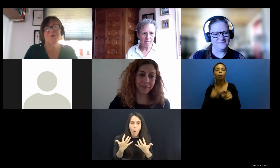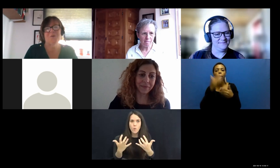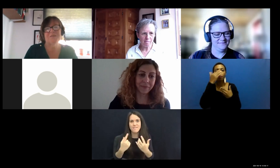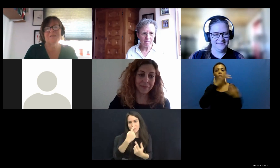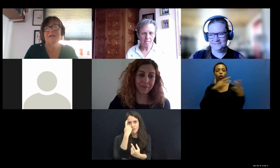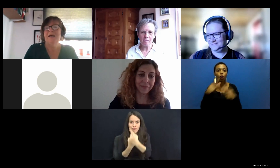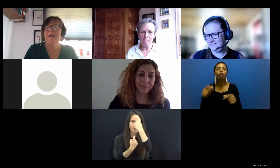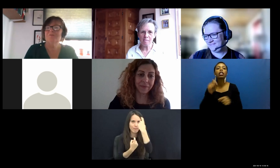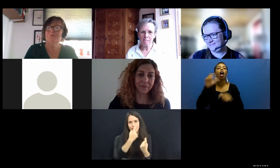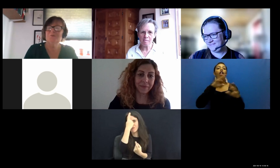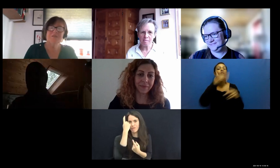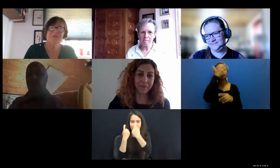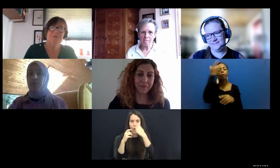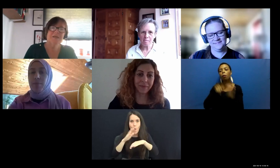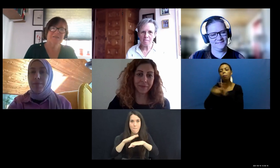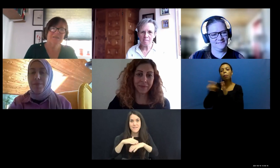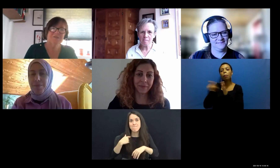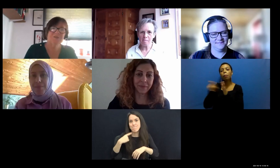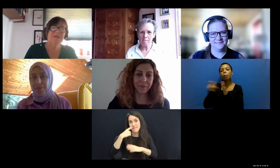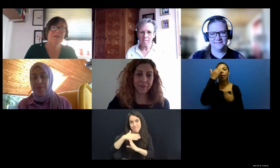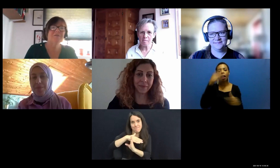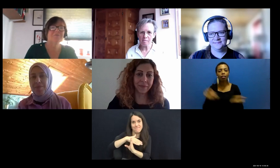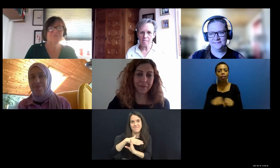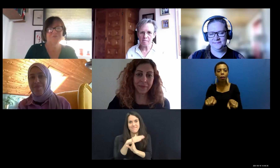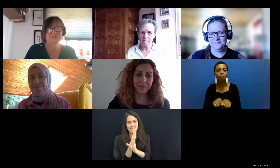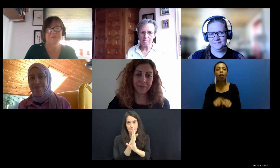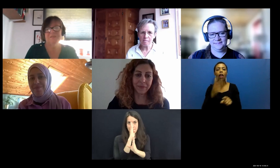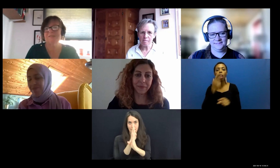questions and comments, and look forward to seeing you in the next session